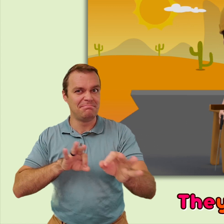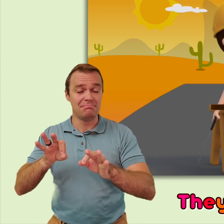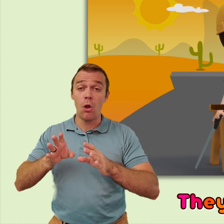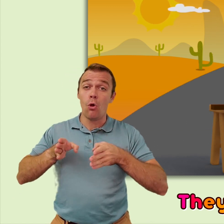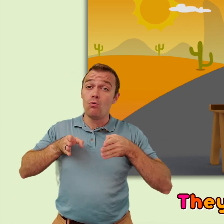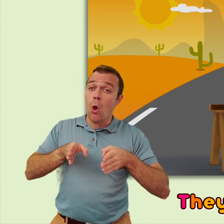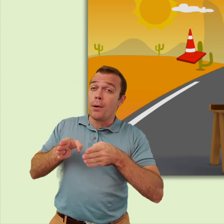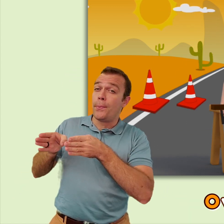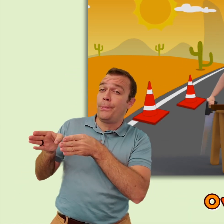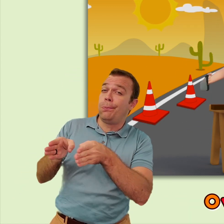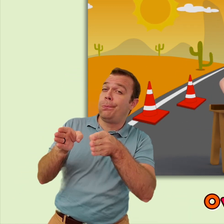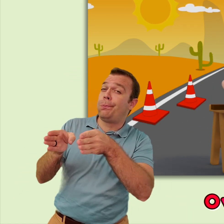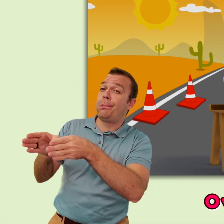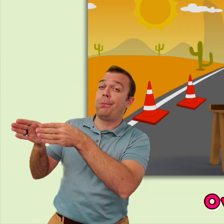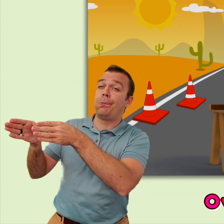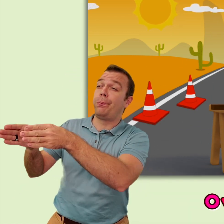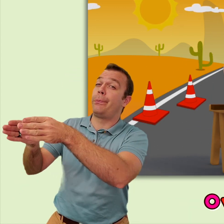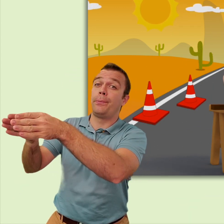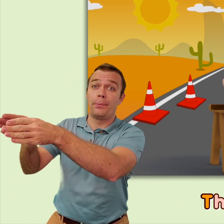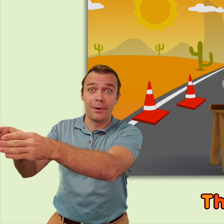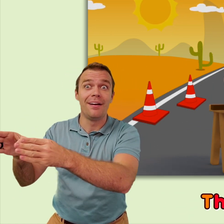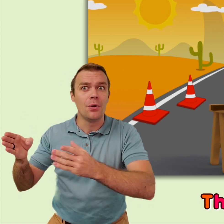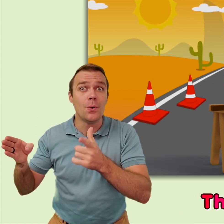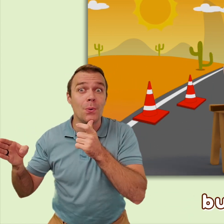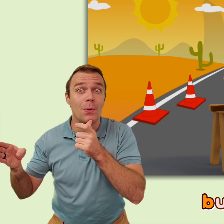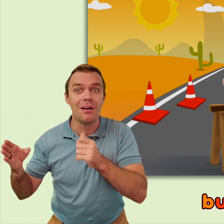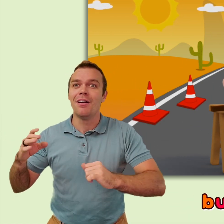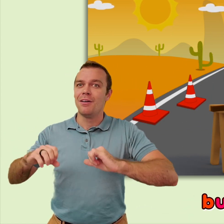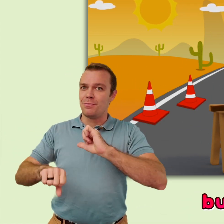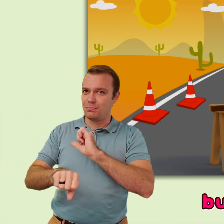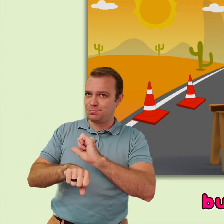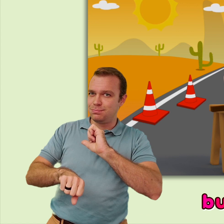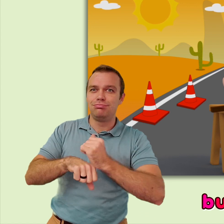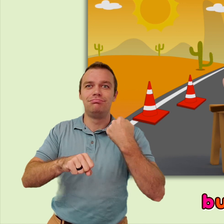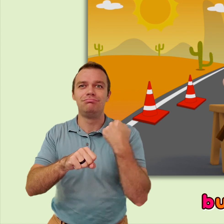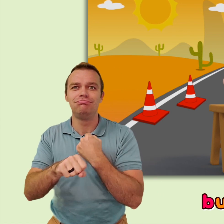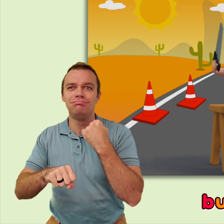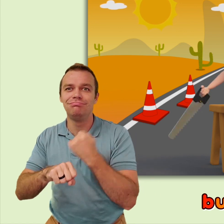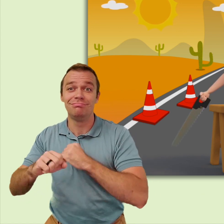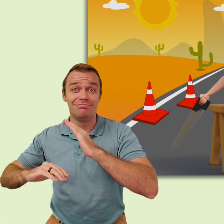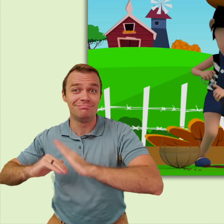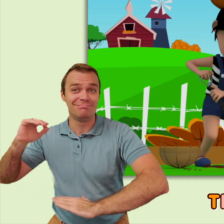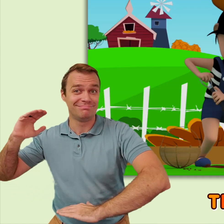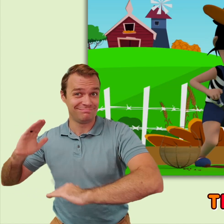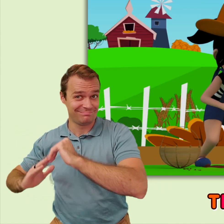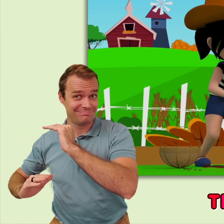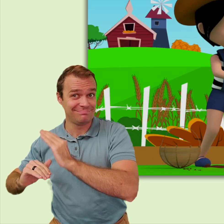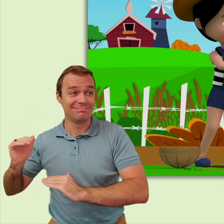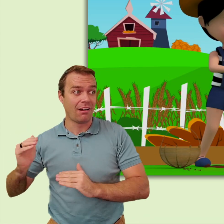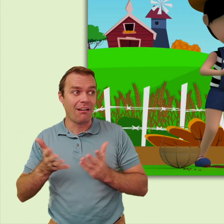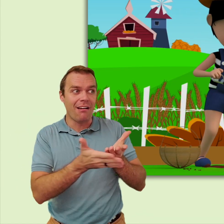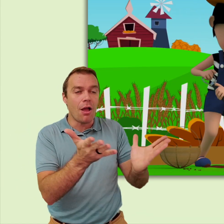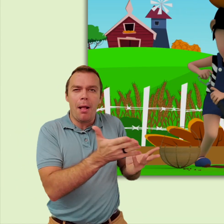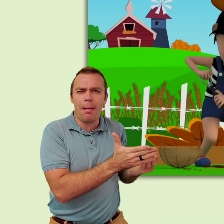build a highway over the desert. That's what the busy builders do. They make